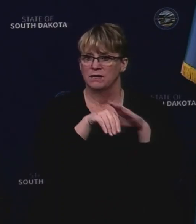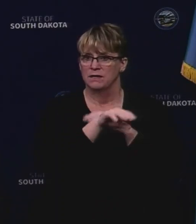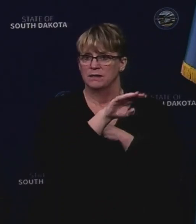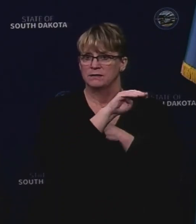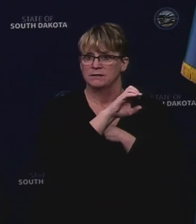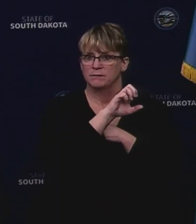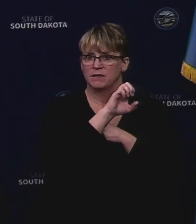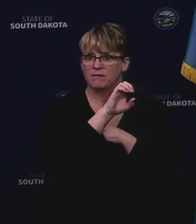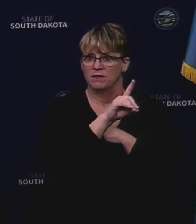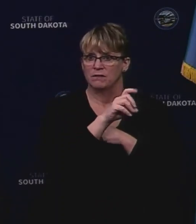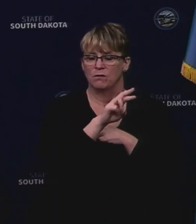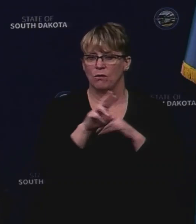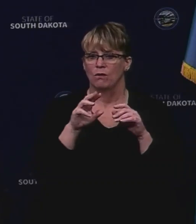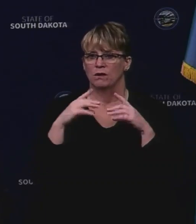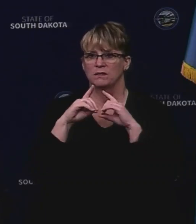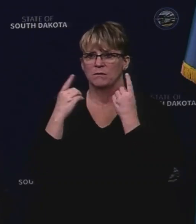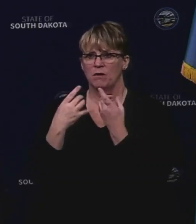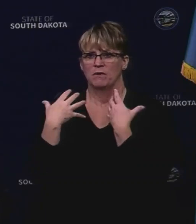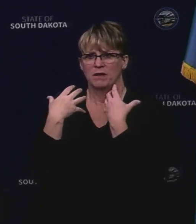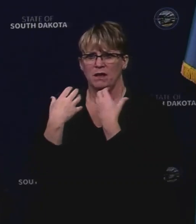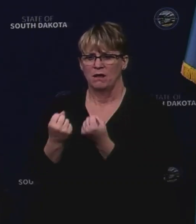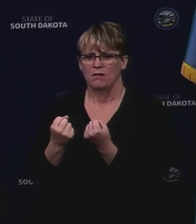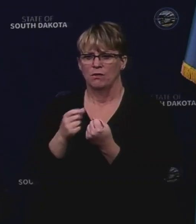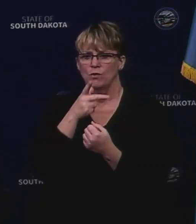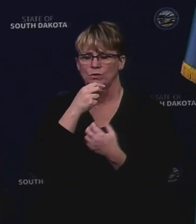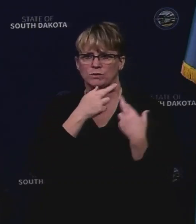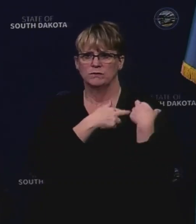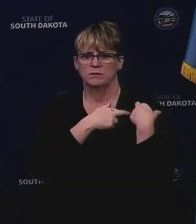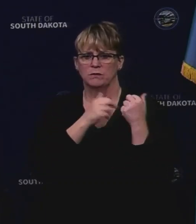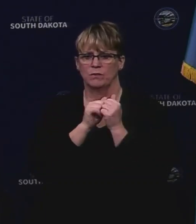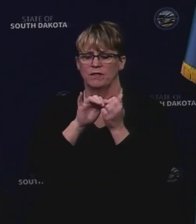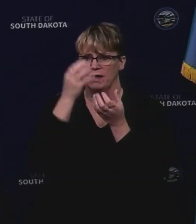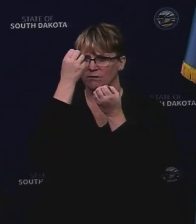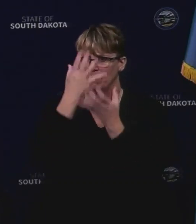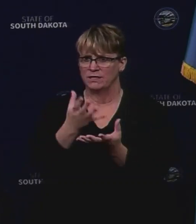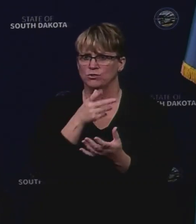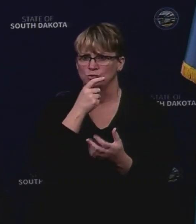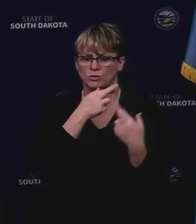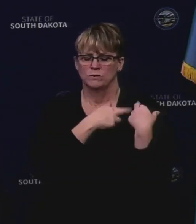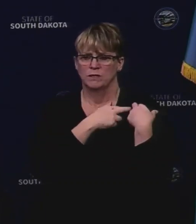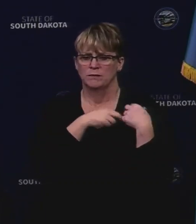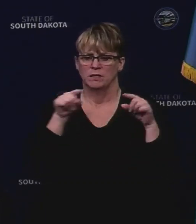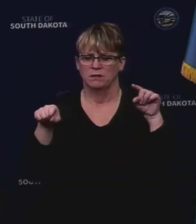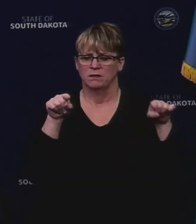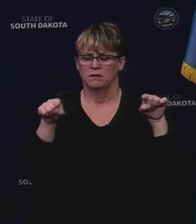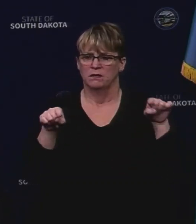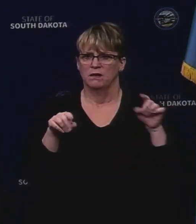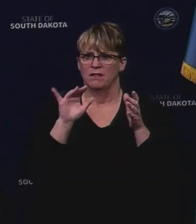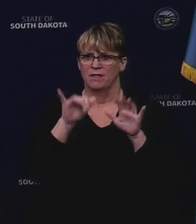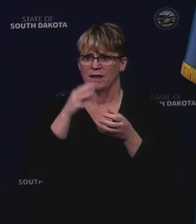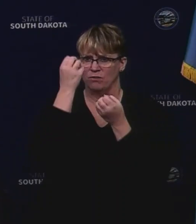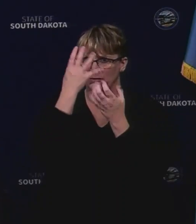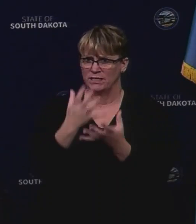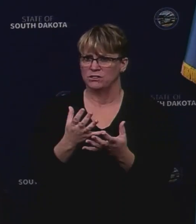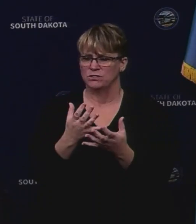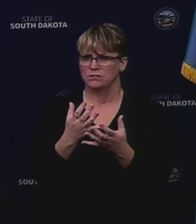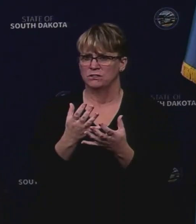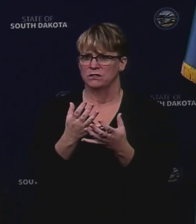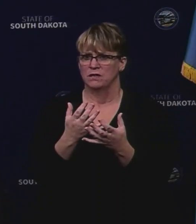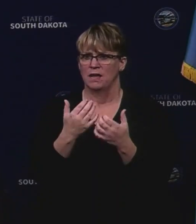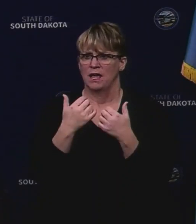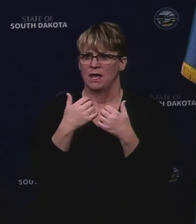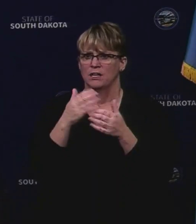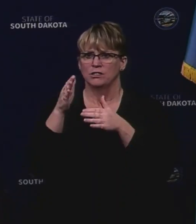it Smithfield or the Department of Health's responsibility to provide that information to them? And I guess could that information also help them release